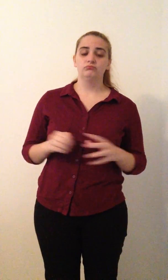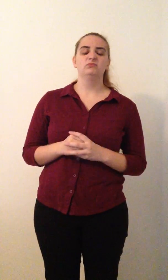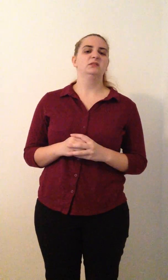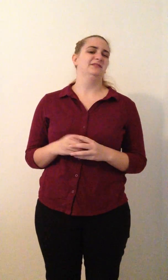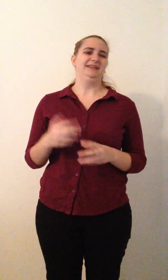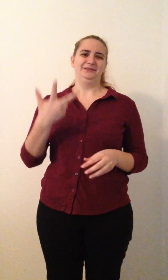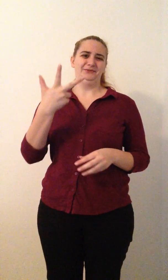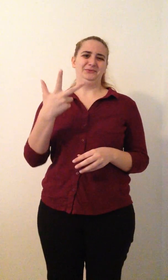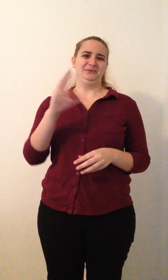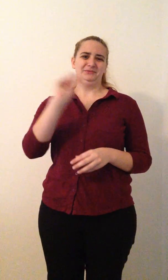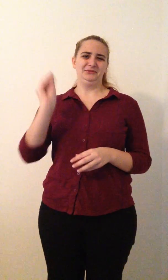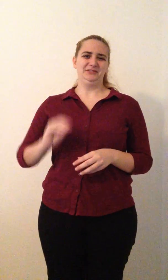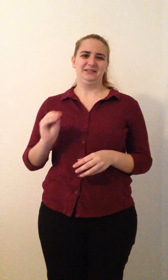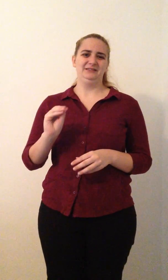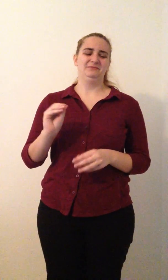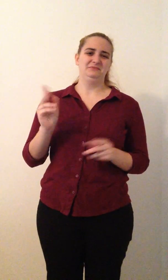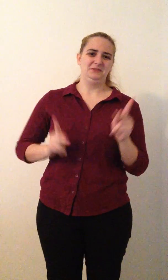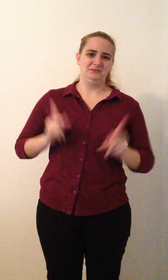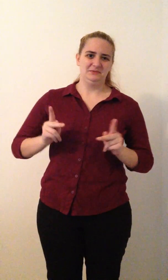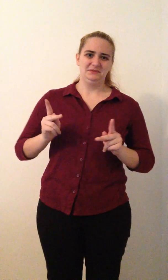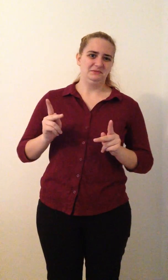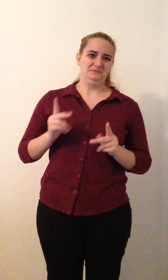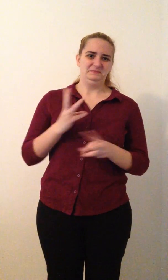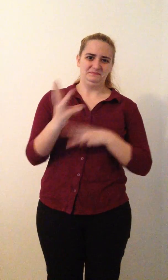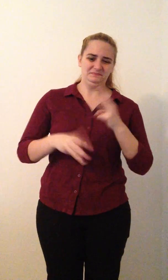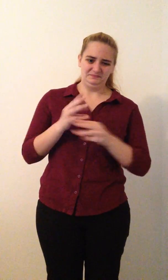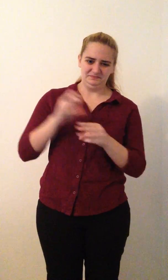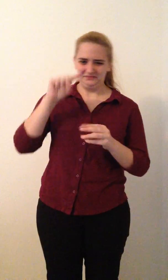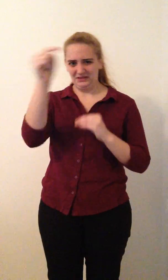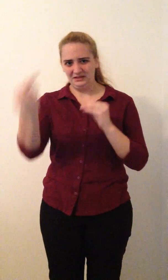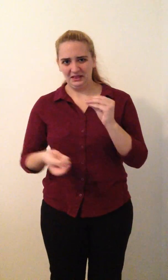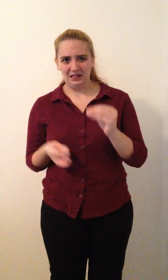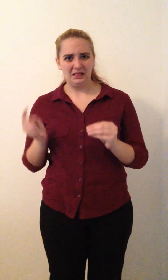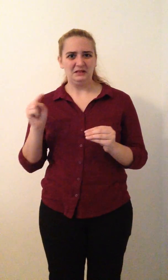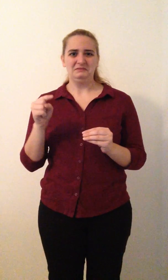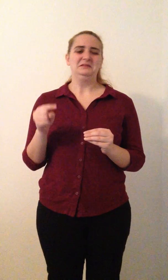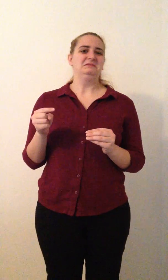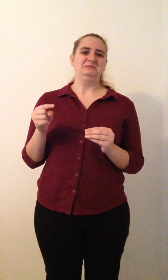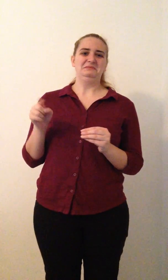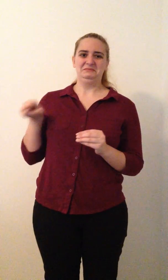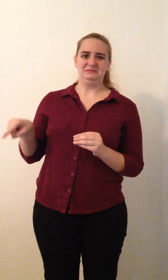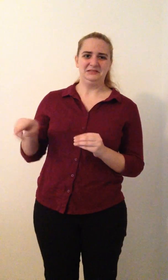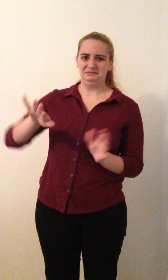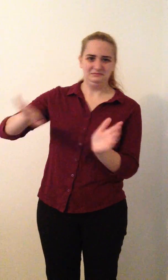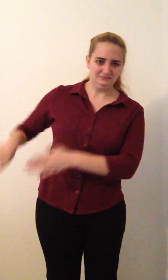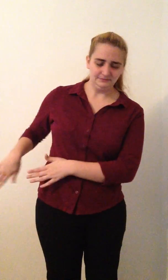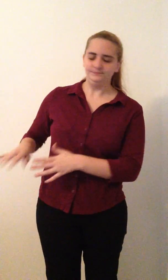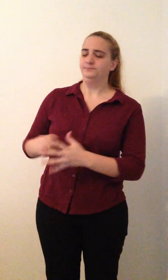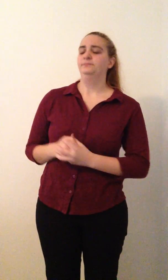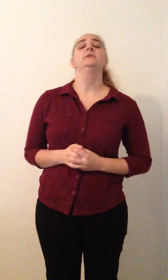So, you form your attachment style primarily in the first 2 years of your